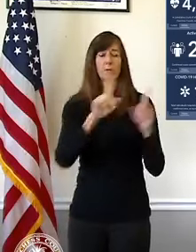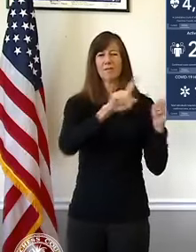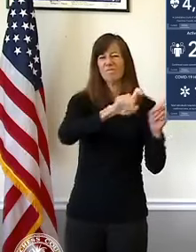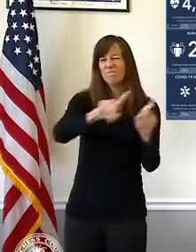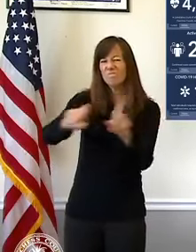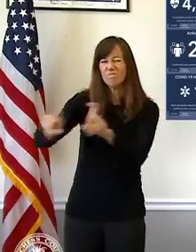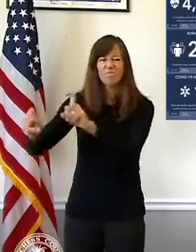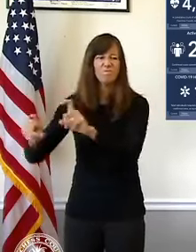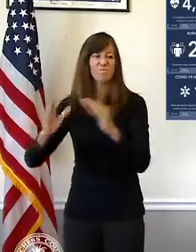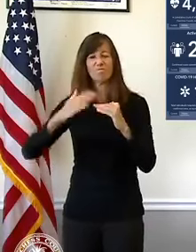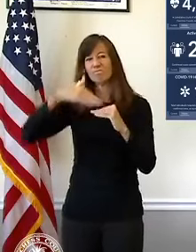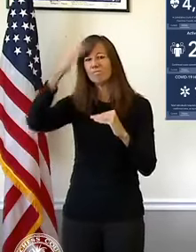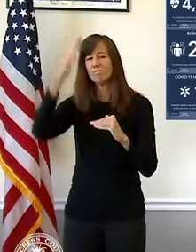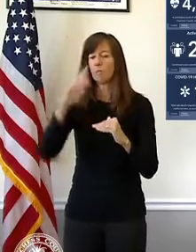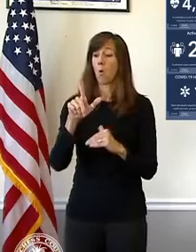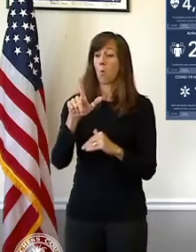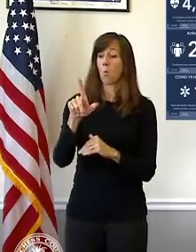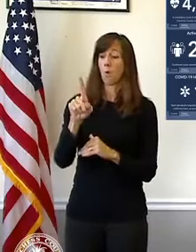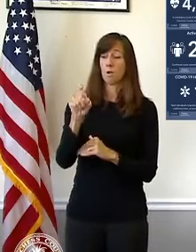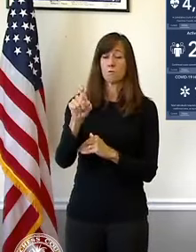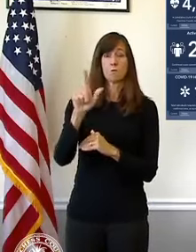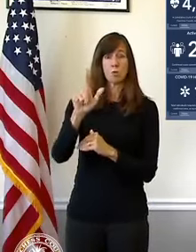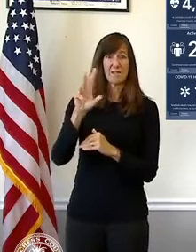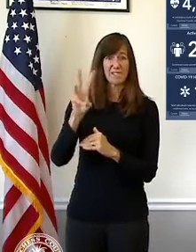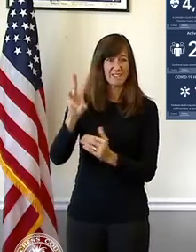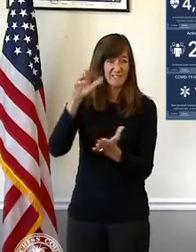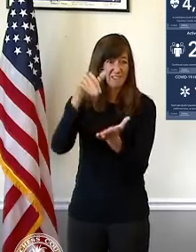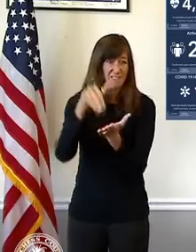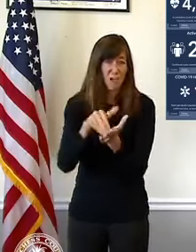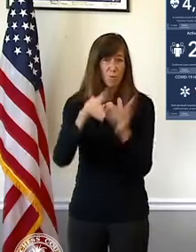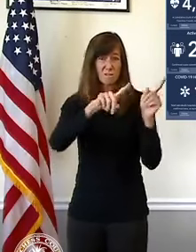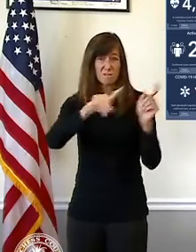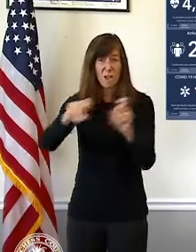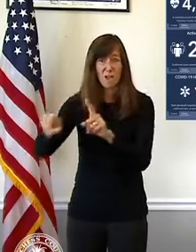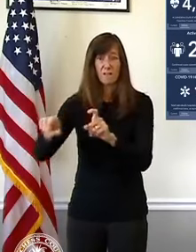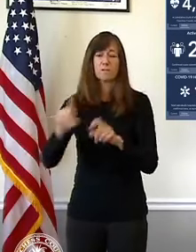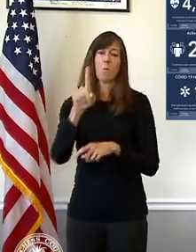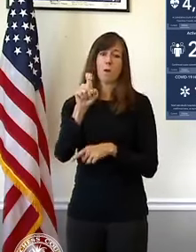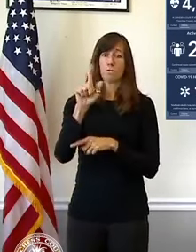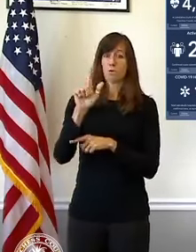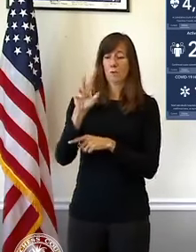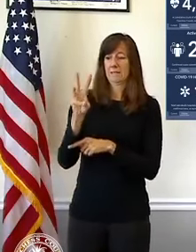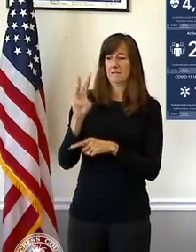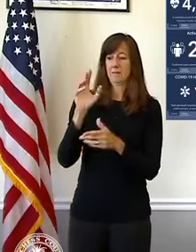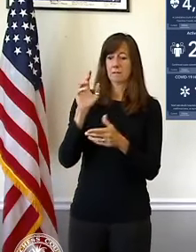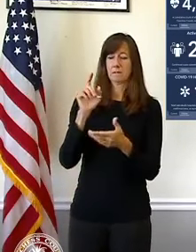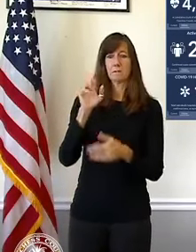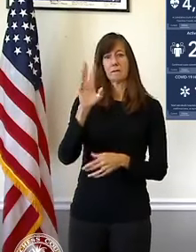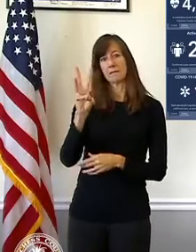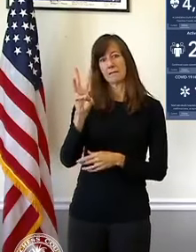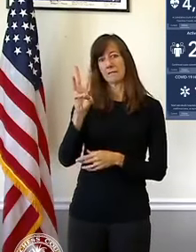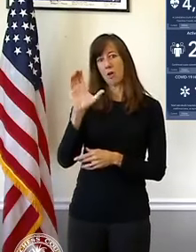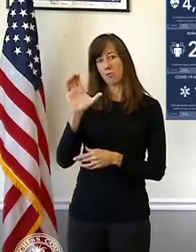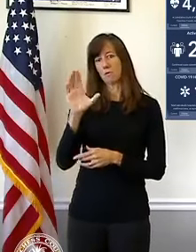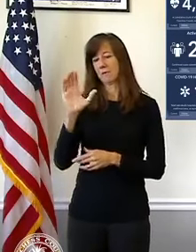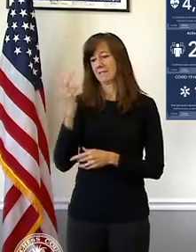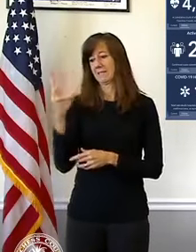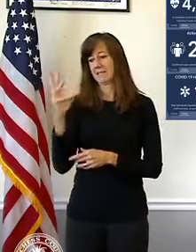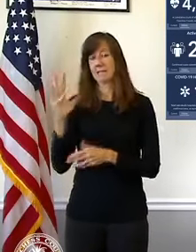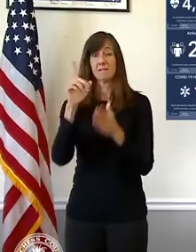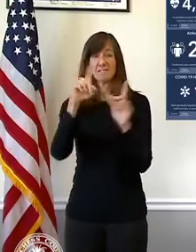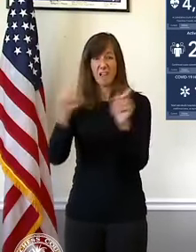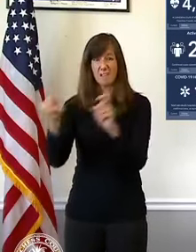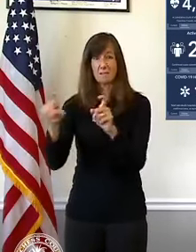123,616 tests. I will say this up front. We continue to encourage you to be tested. If you've come into contact with someone who may